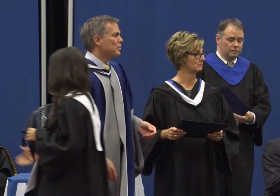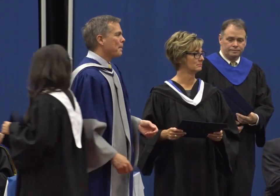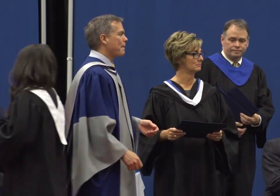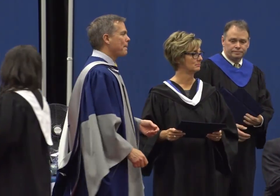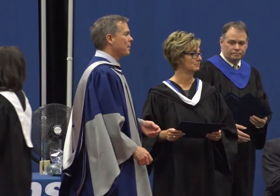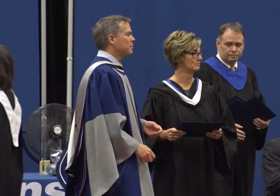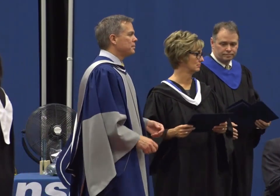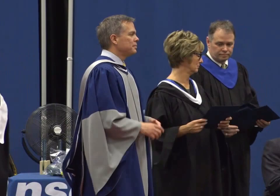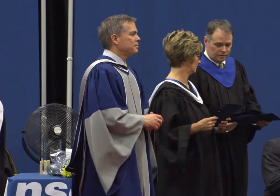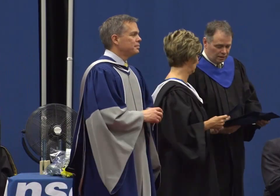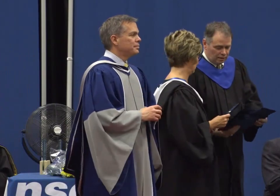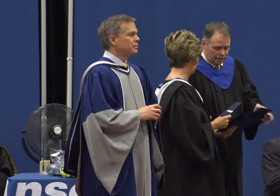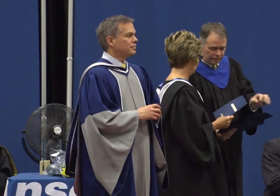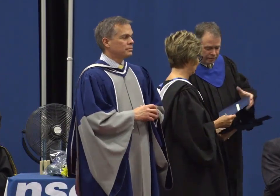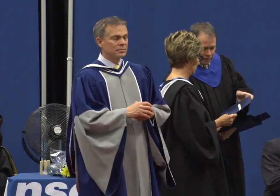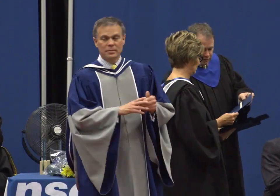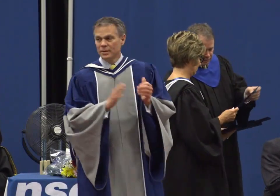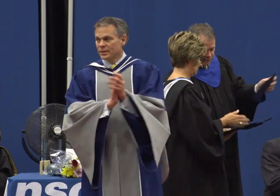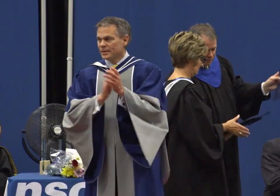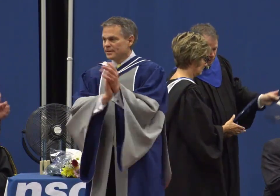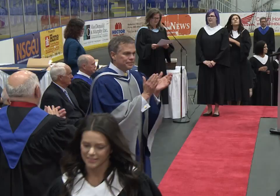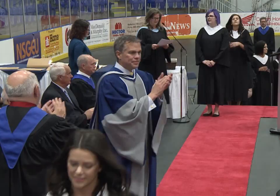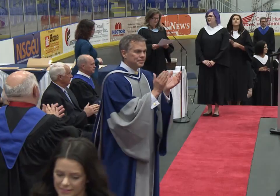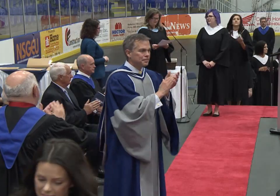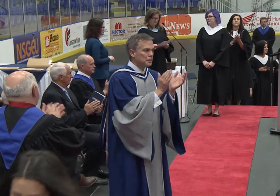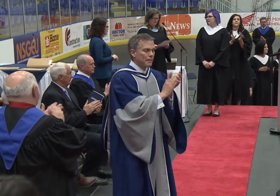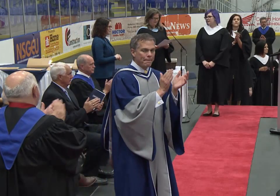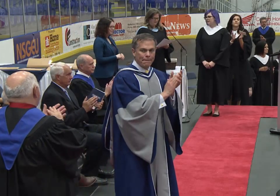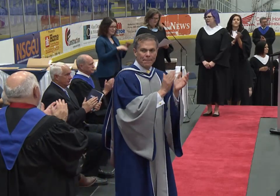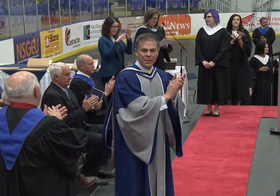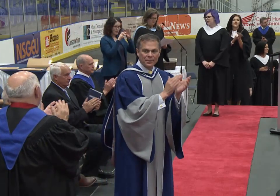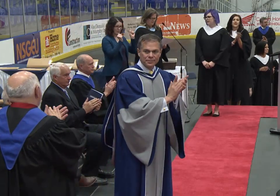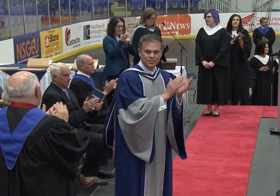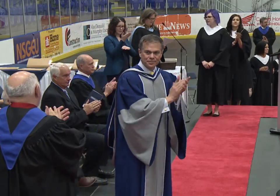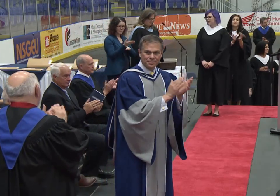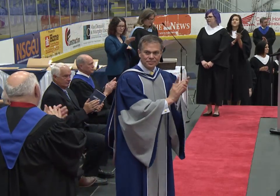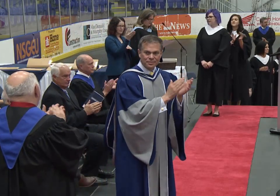Mr. President, the graduates in continuing care.